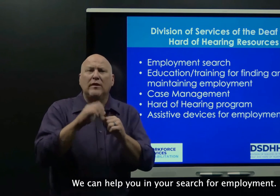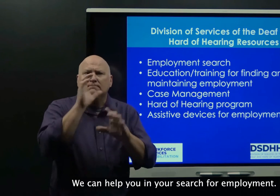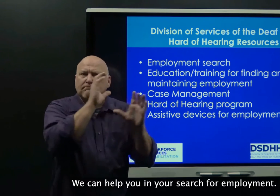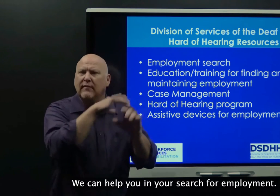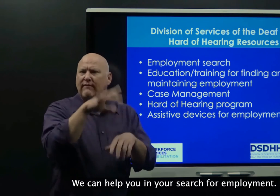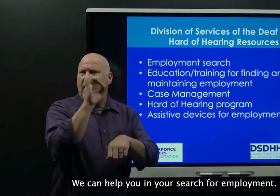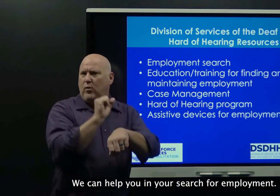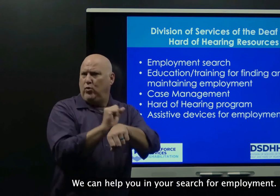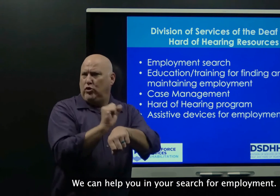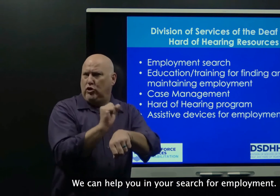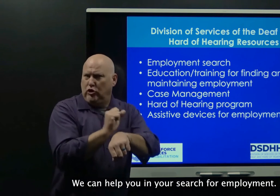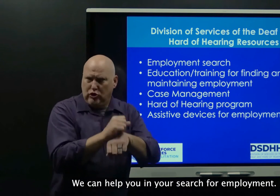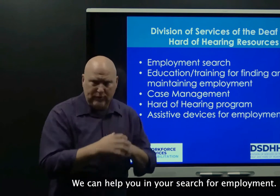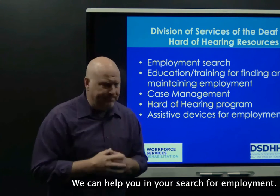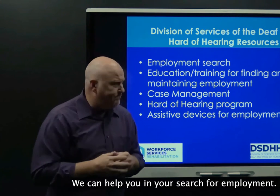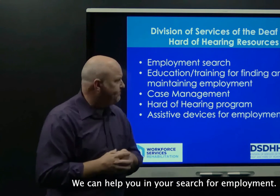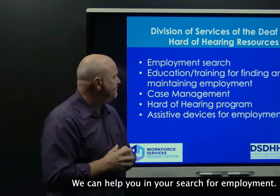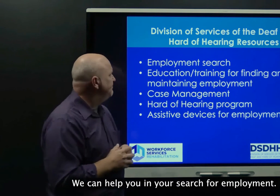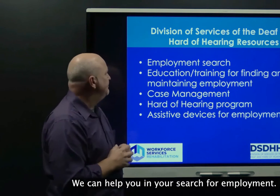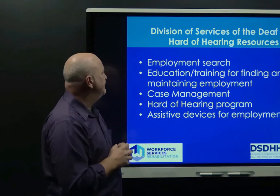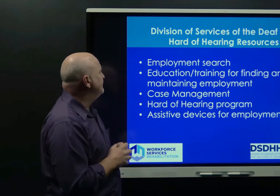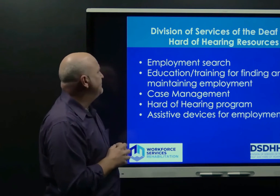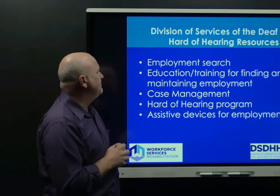We can help you in your search for employment.